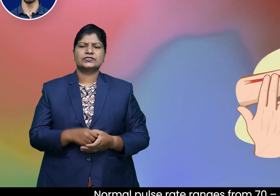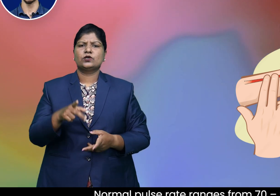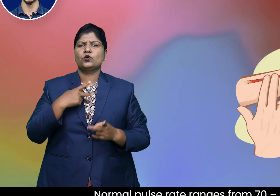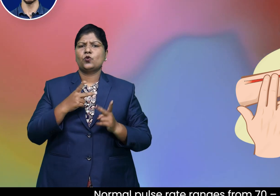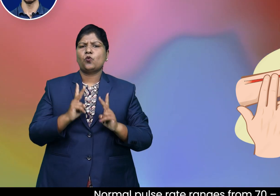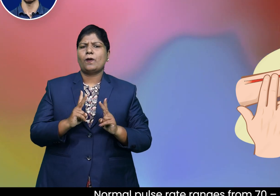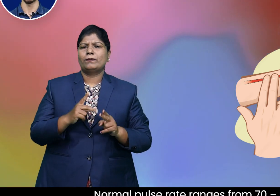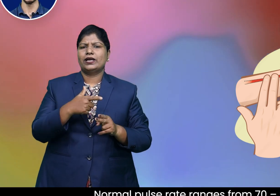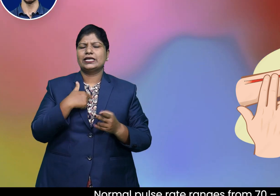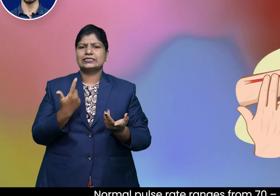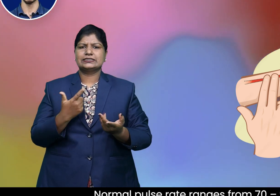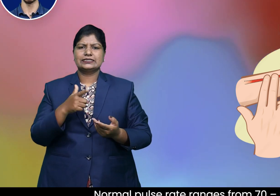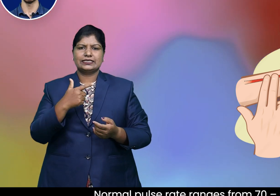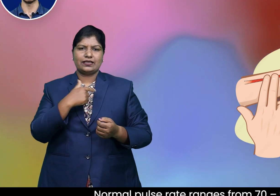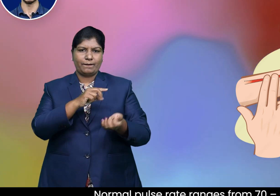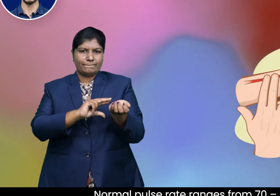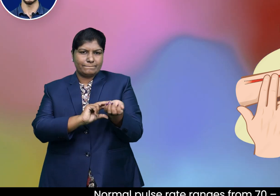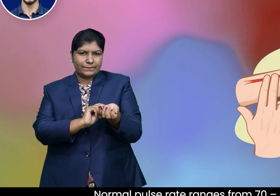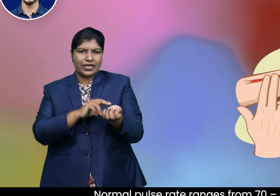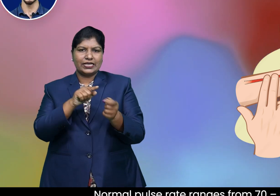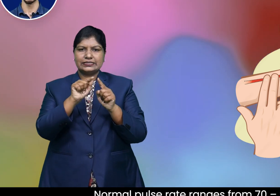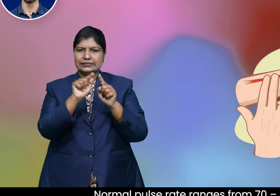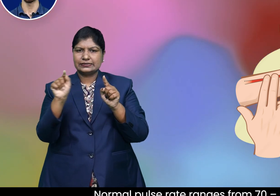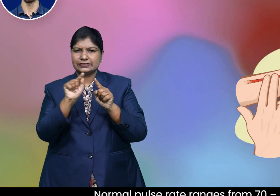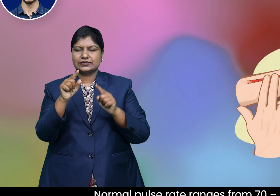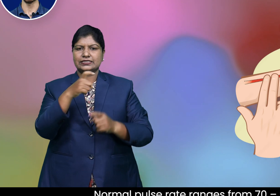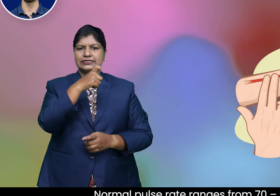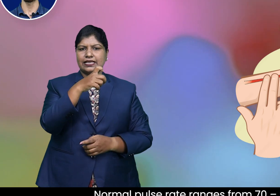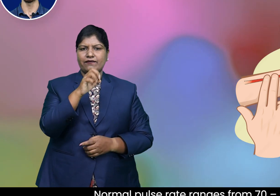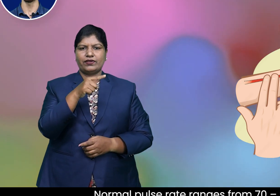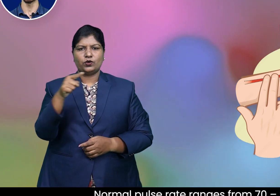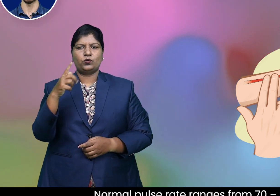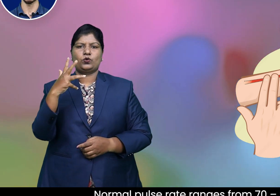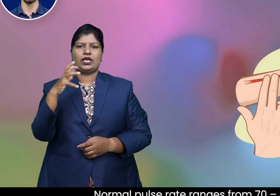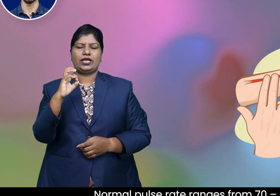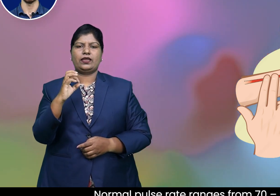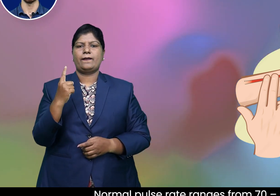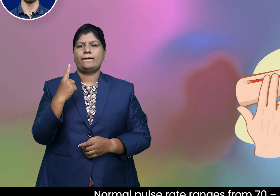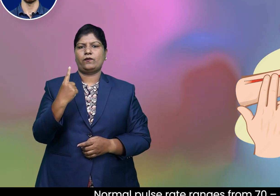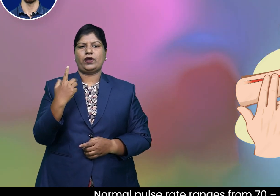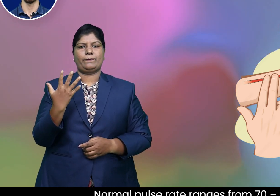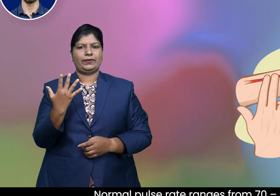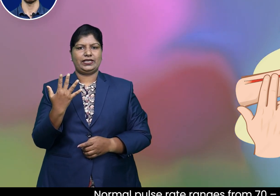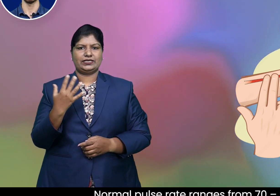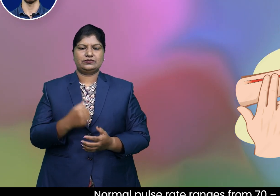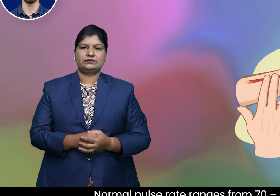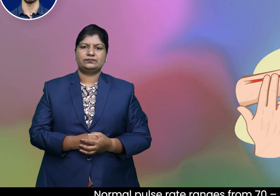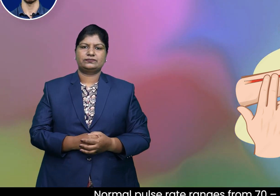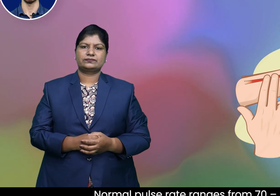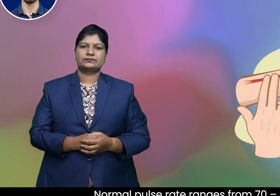Normal pulse rate ranges from 70 to 90 per minute.